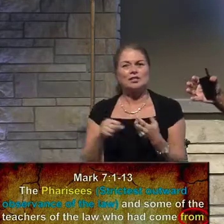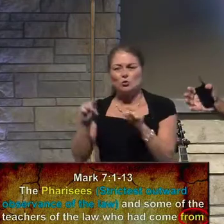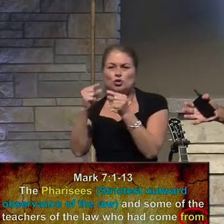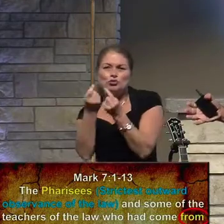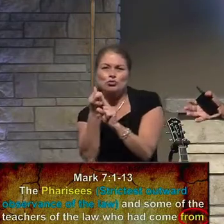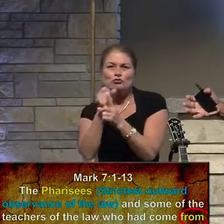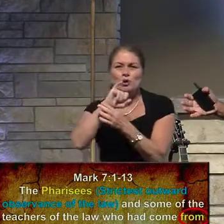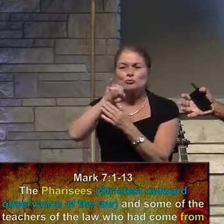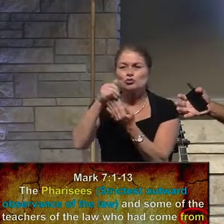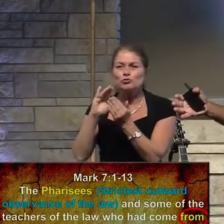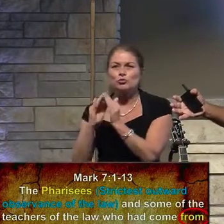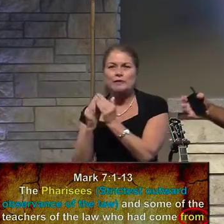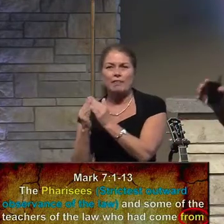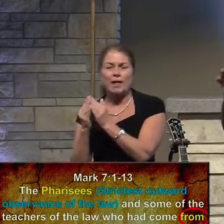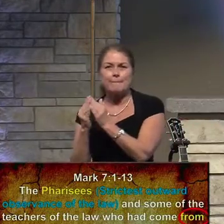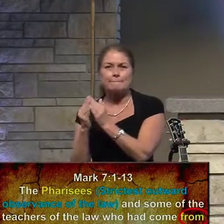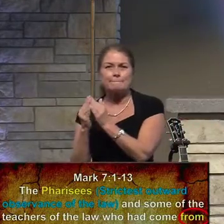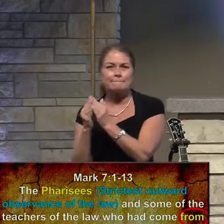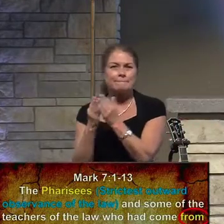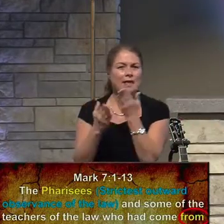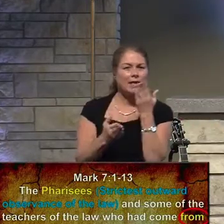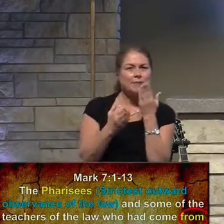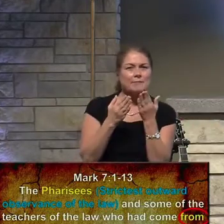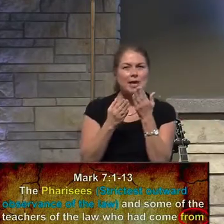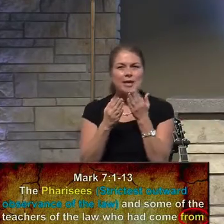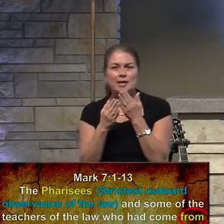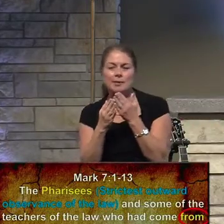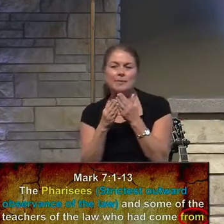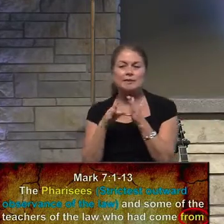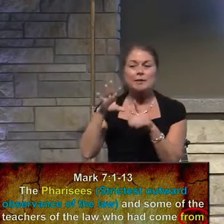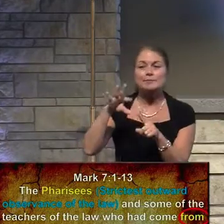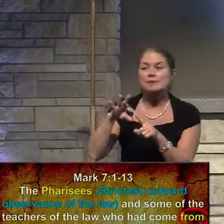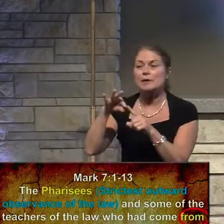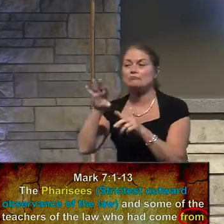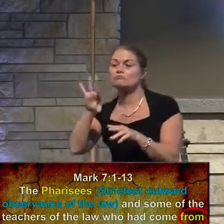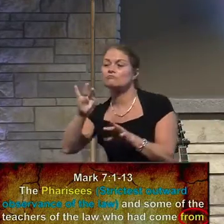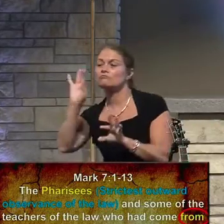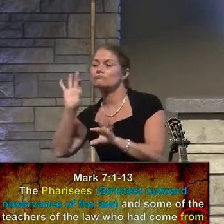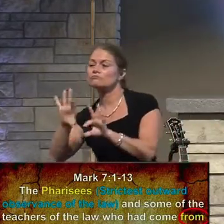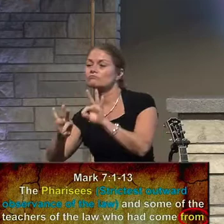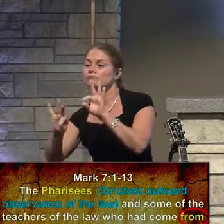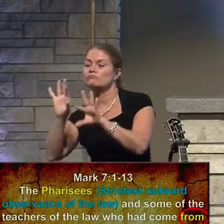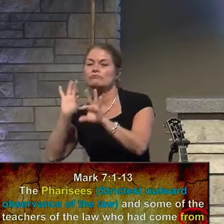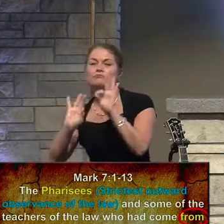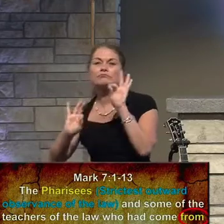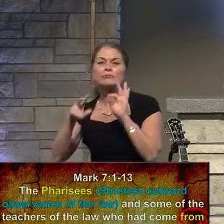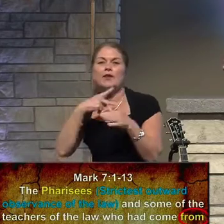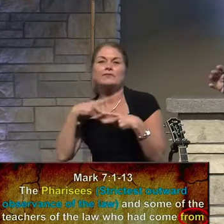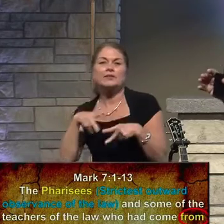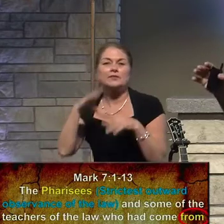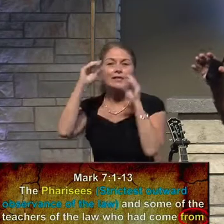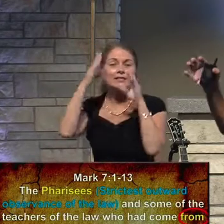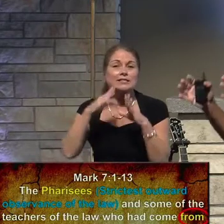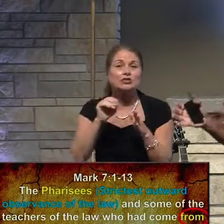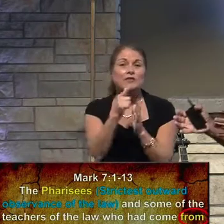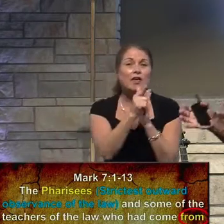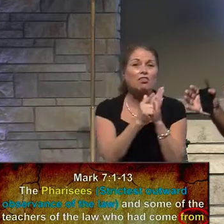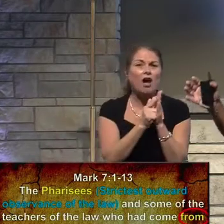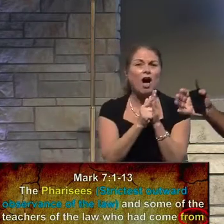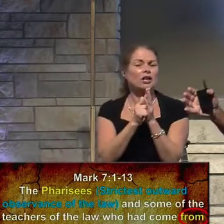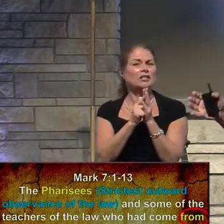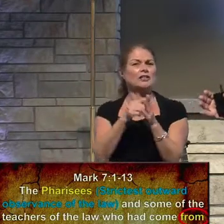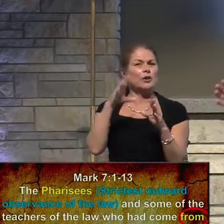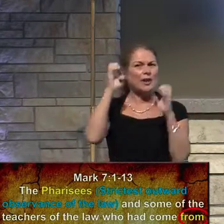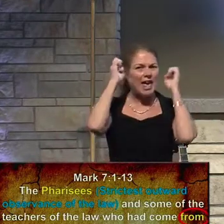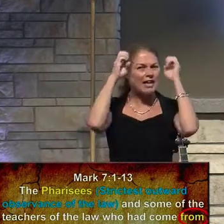from Jerusalem, probably some hand-picked Pharisees and teachers of the law. These were people who were